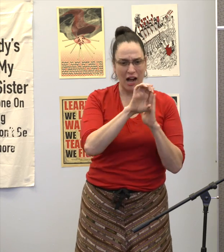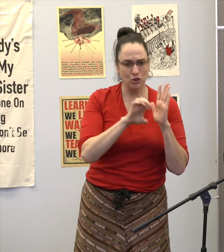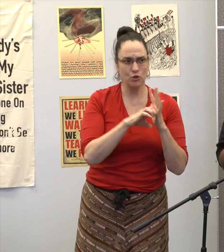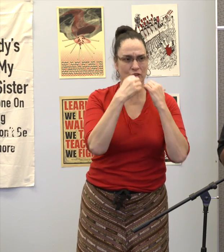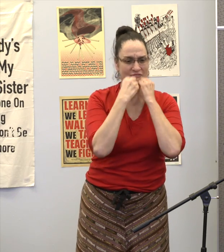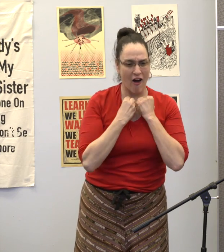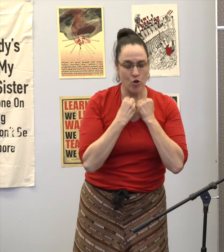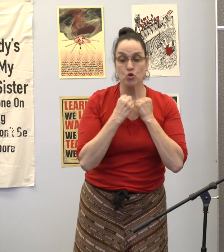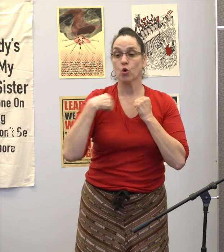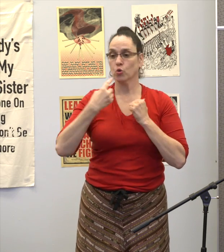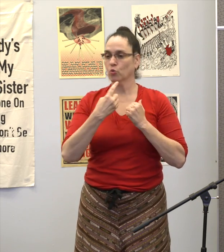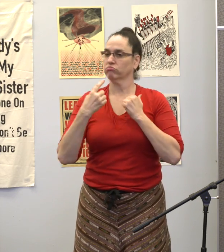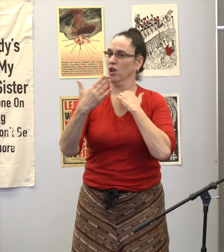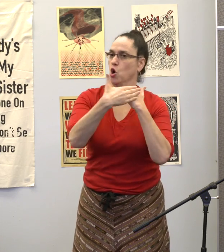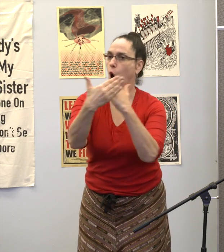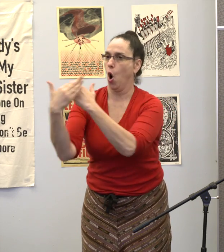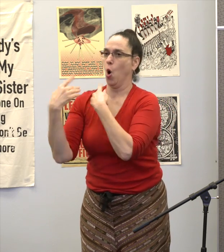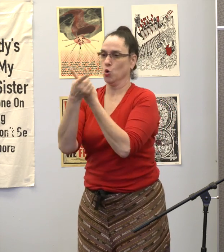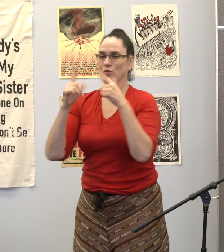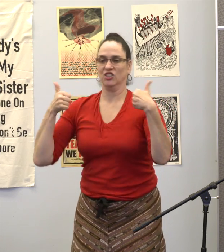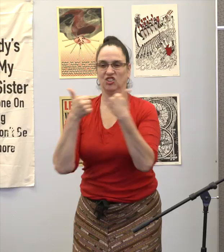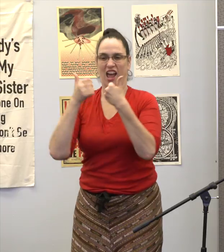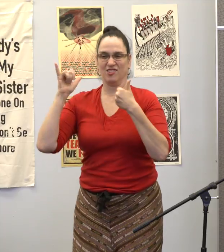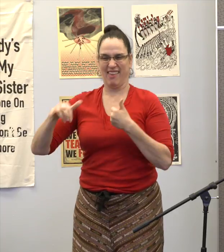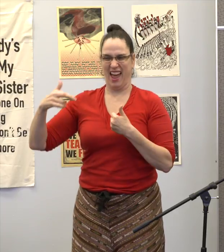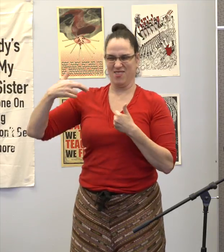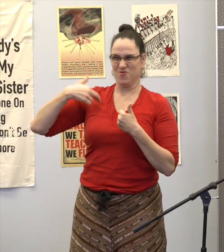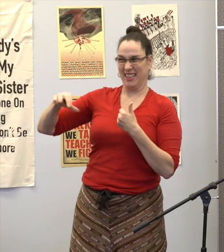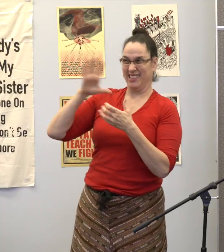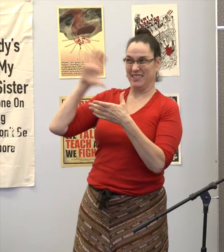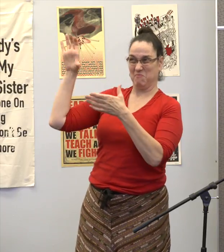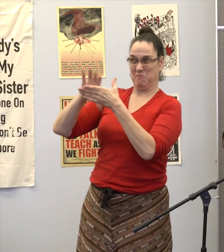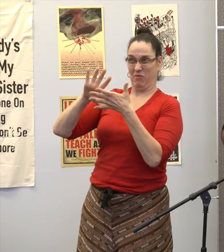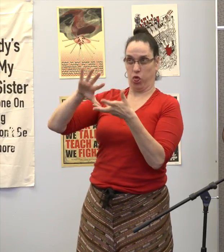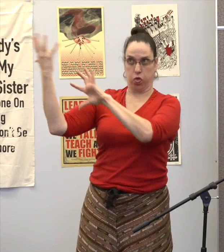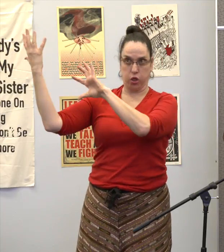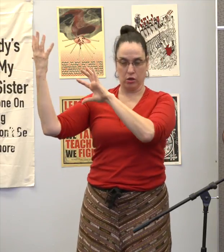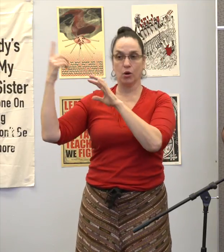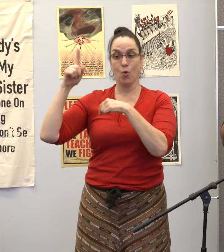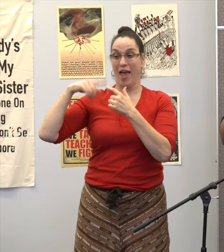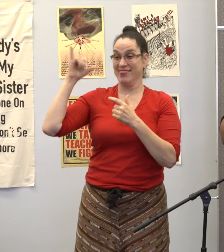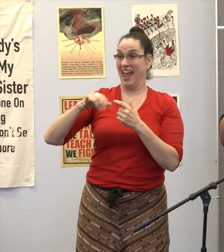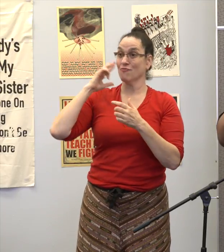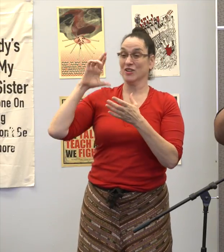are called to challenge that kind of theological malpractice, particularly when that